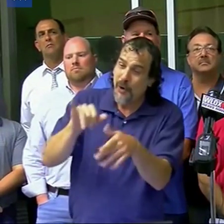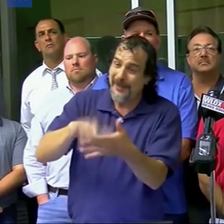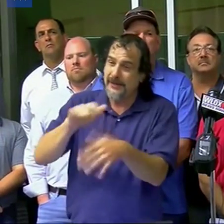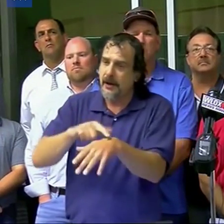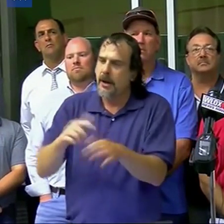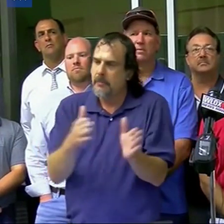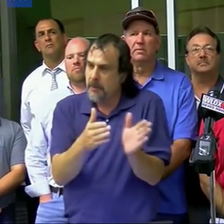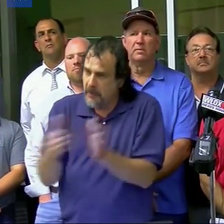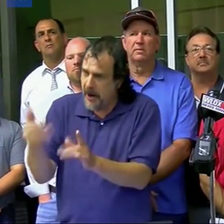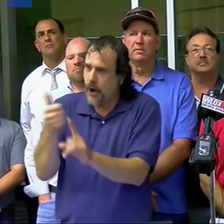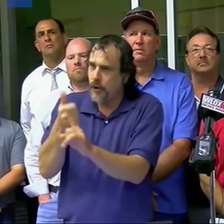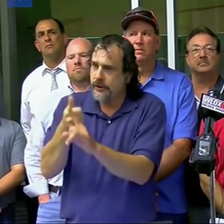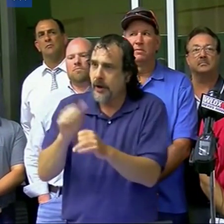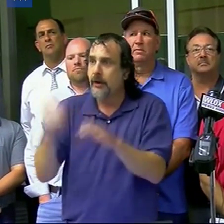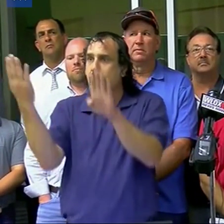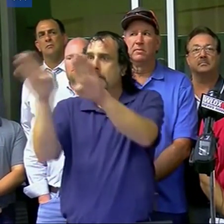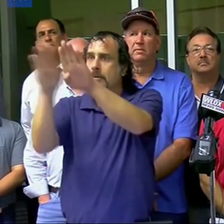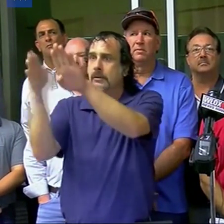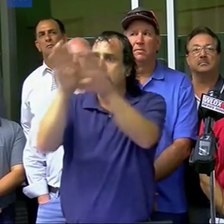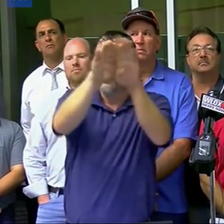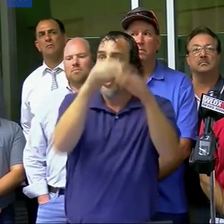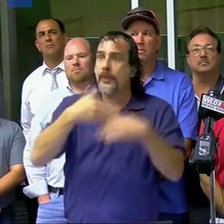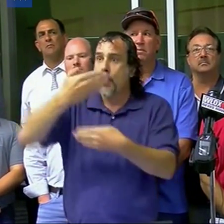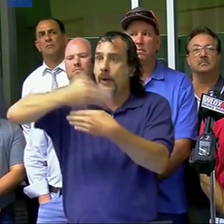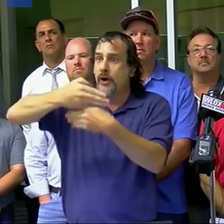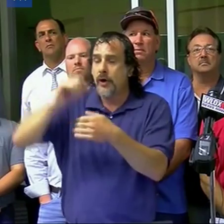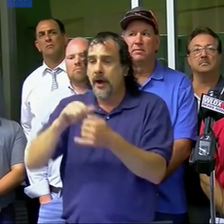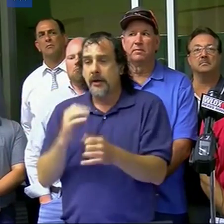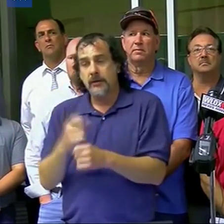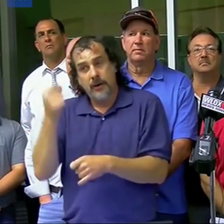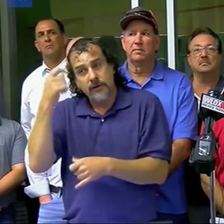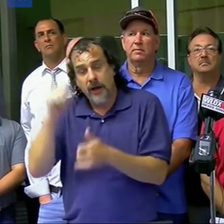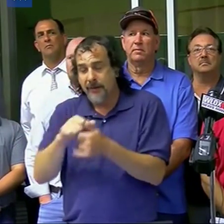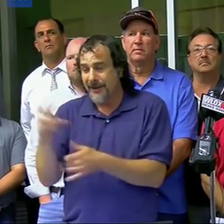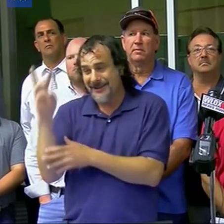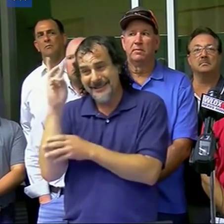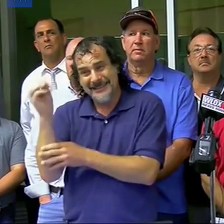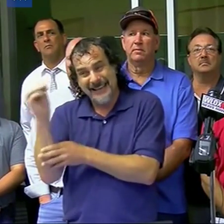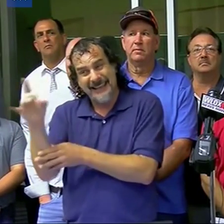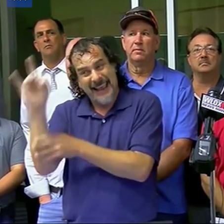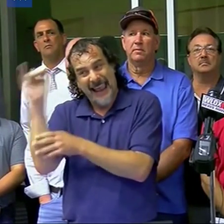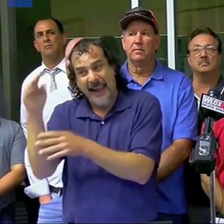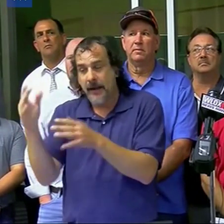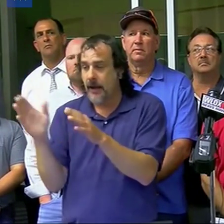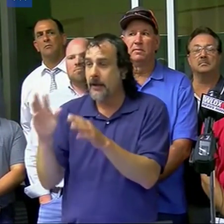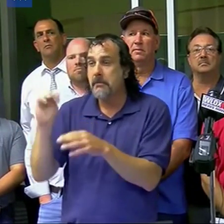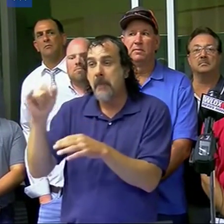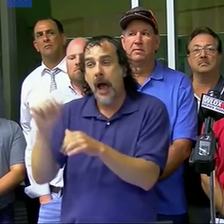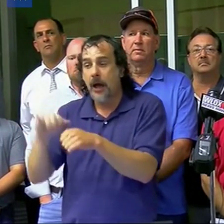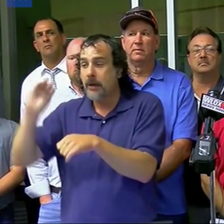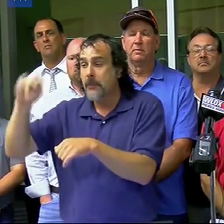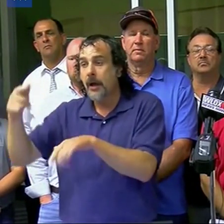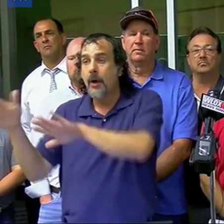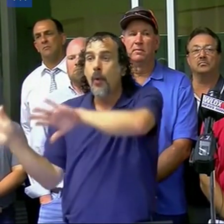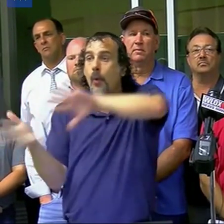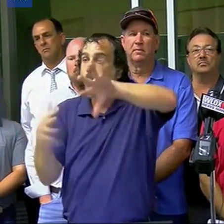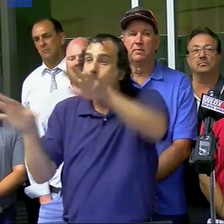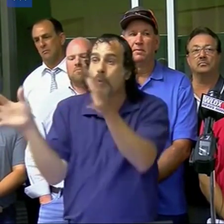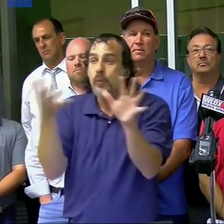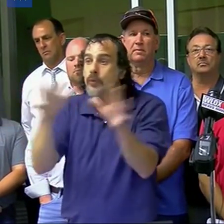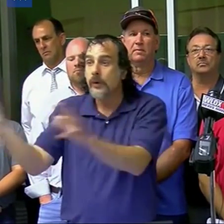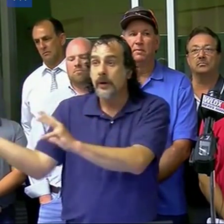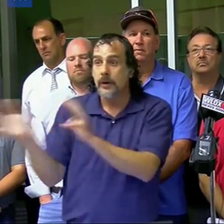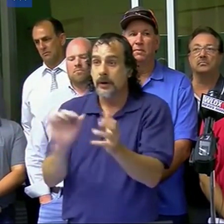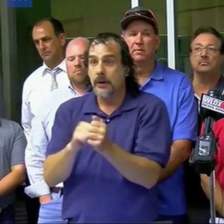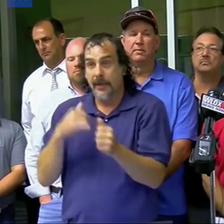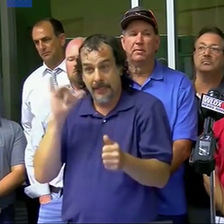prepare for it. Shutter your windows. Make sure you understand it's going to be somewhere between 60 and 80 mile an hour wind, gust to 80 miles